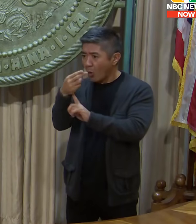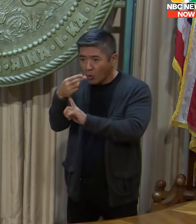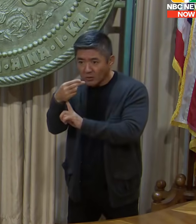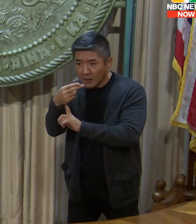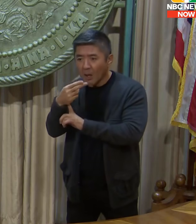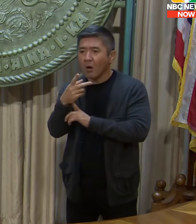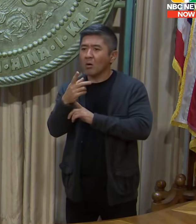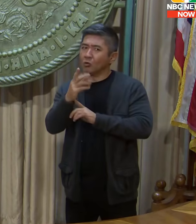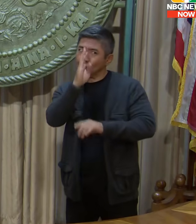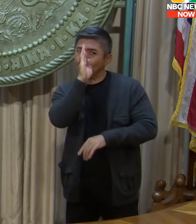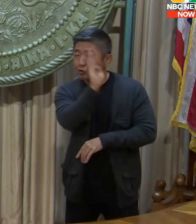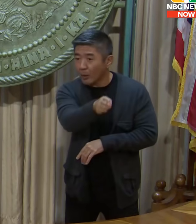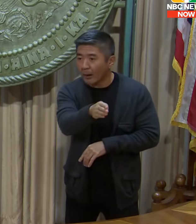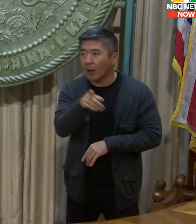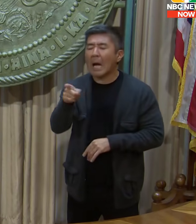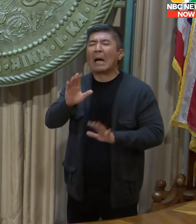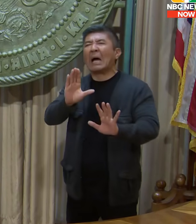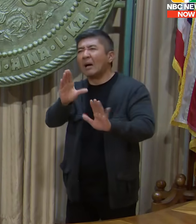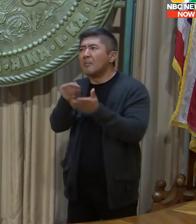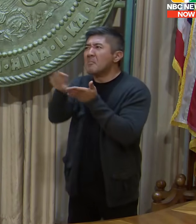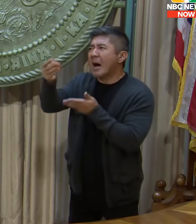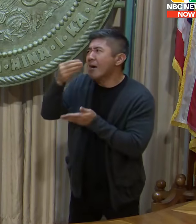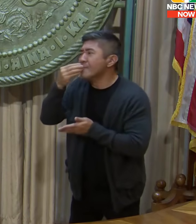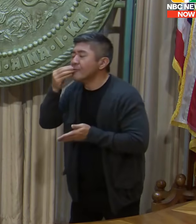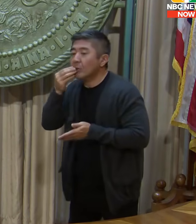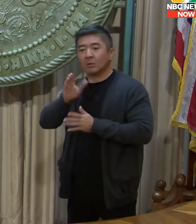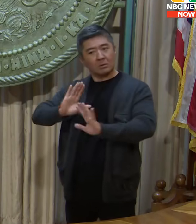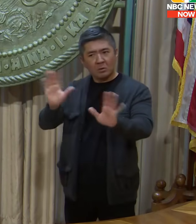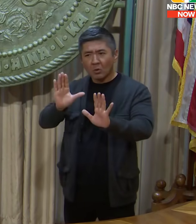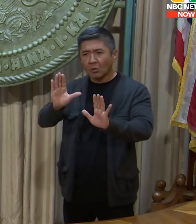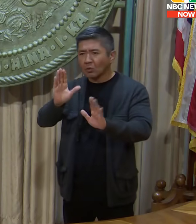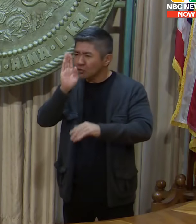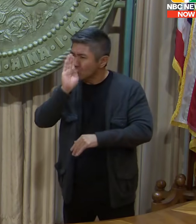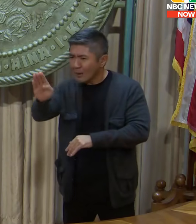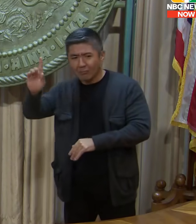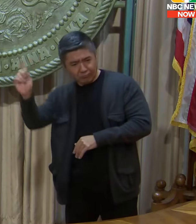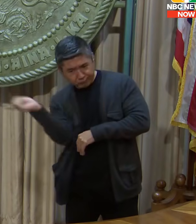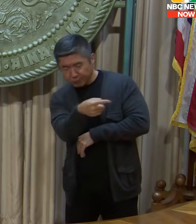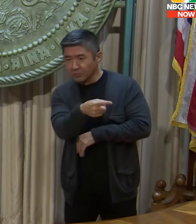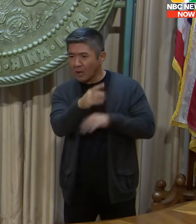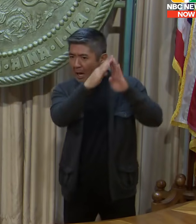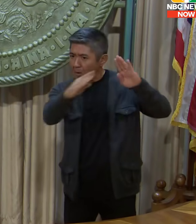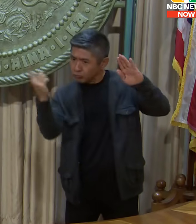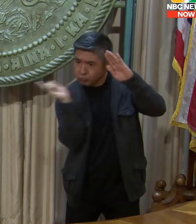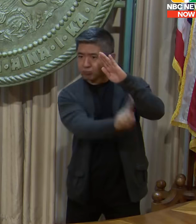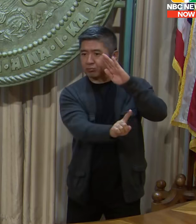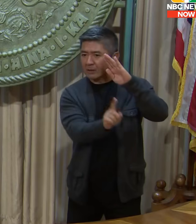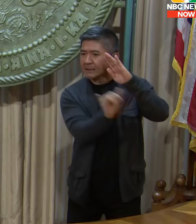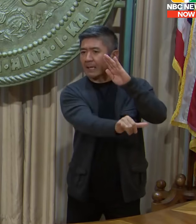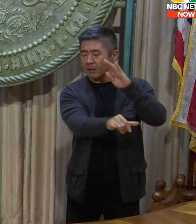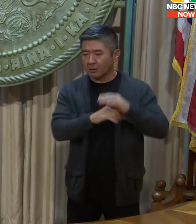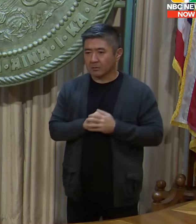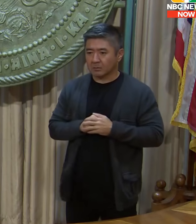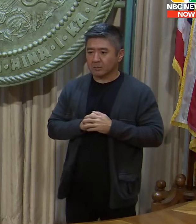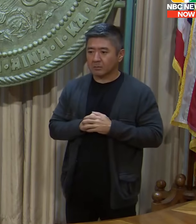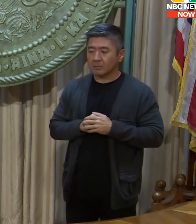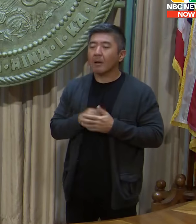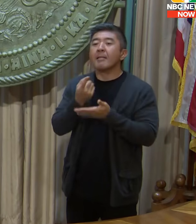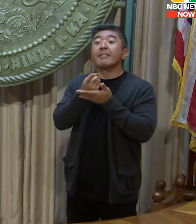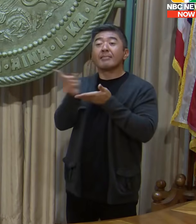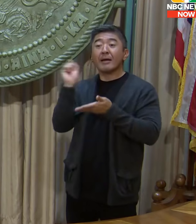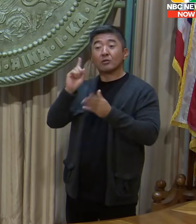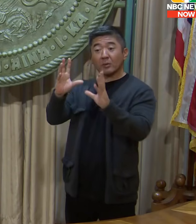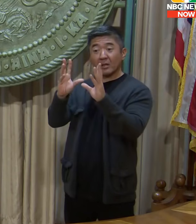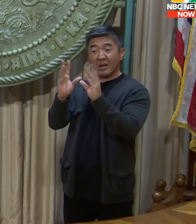grocery store, Costco, or the food club on the way in between. Now, after last week's news conference, we